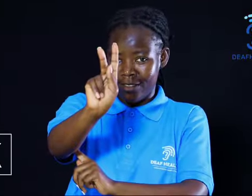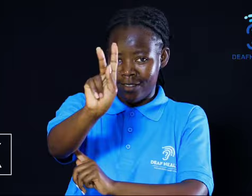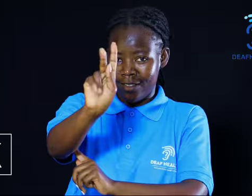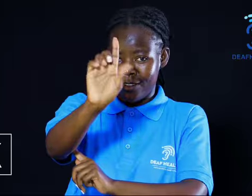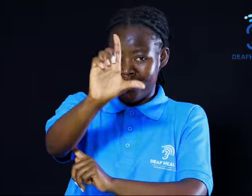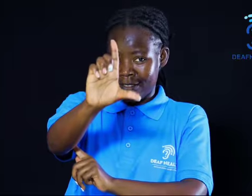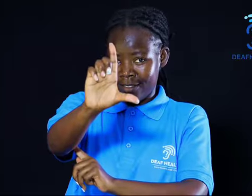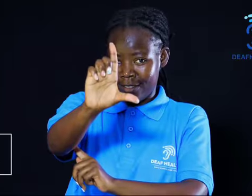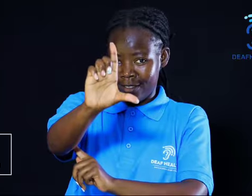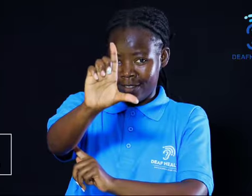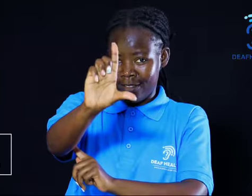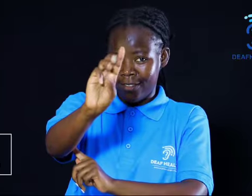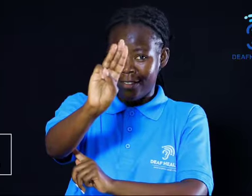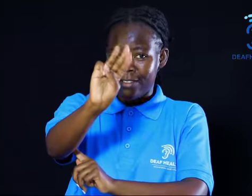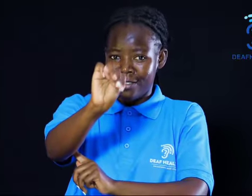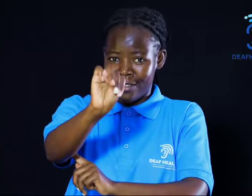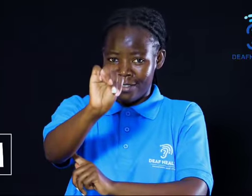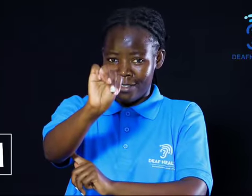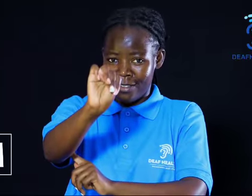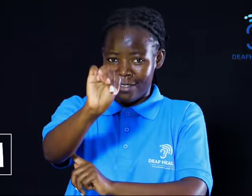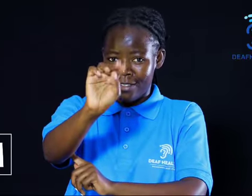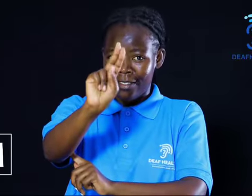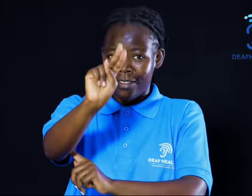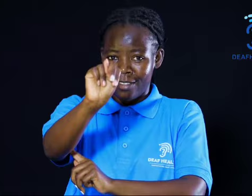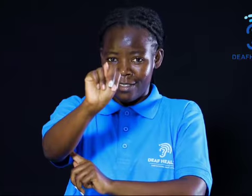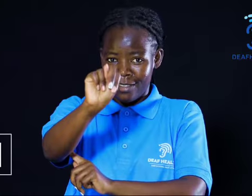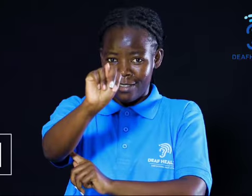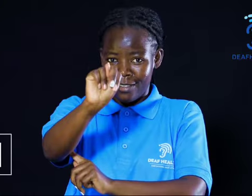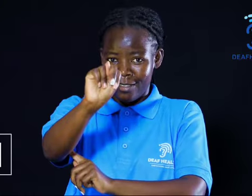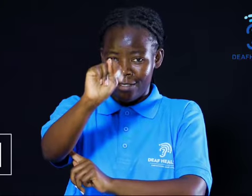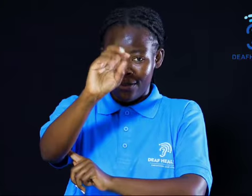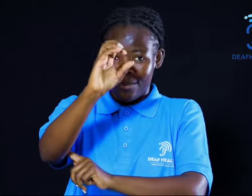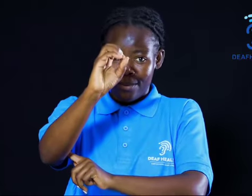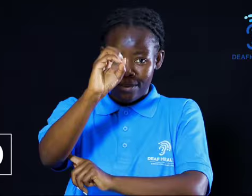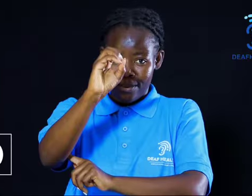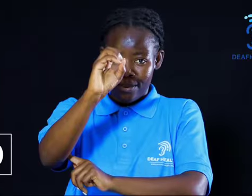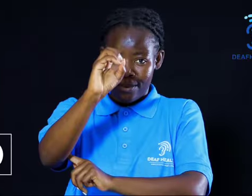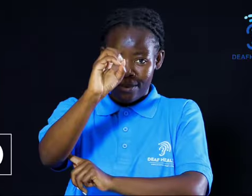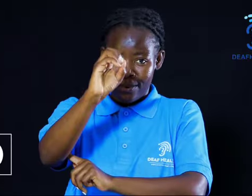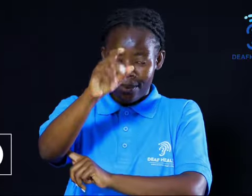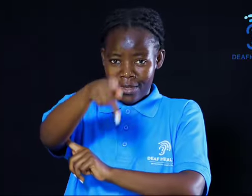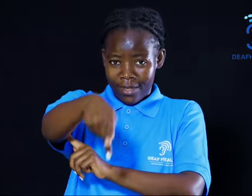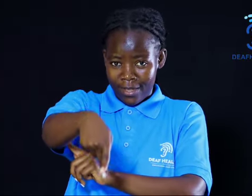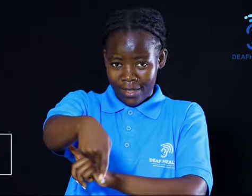K, L, M, N, O,